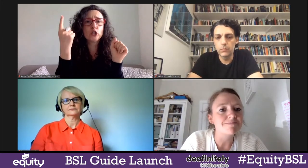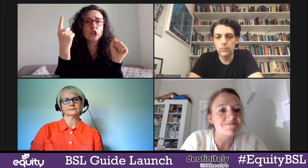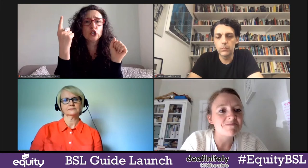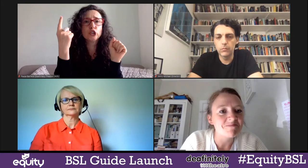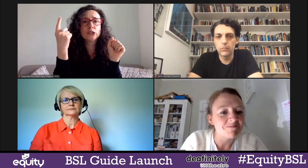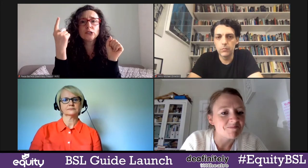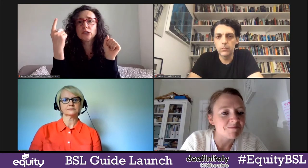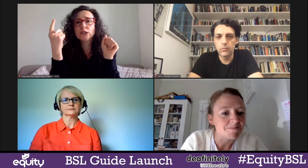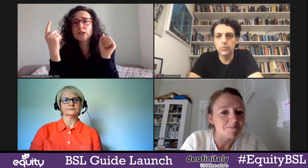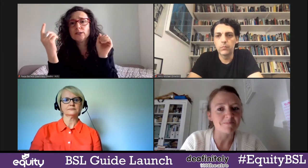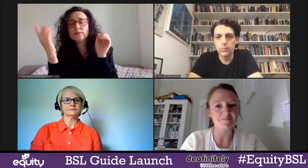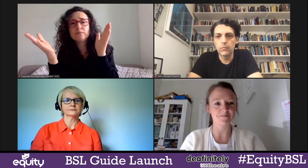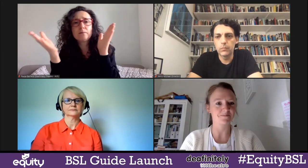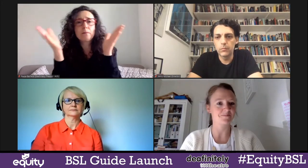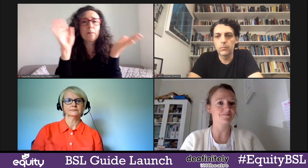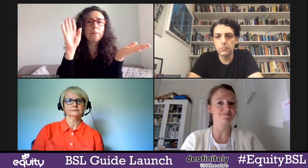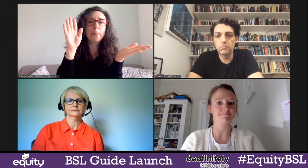start answering that?